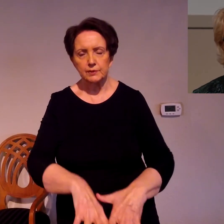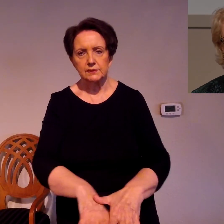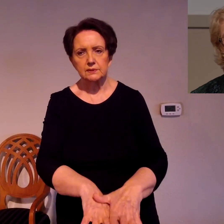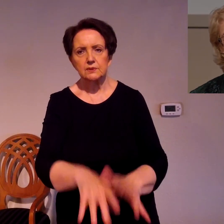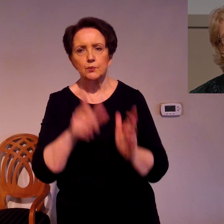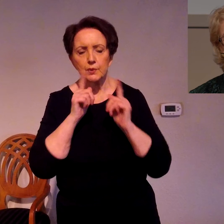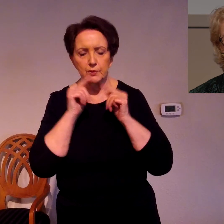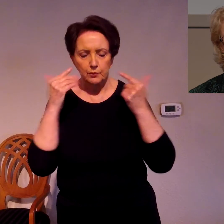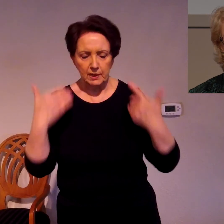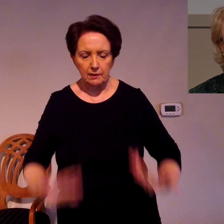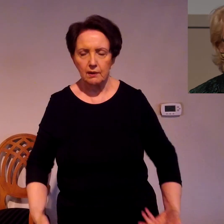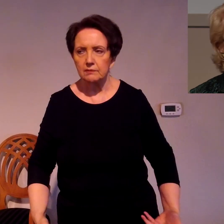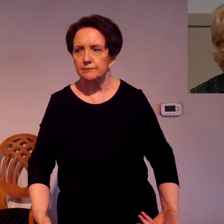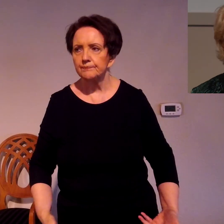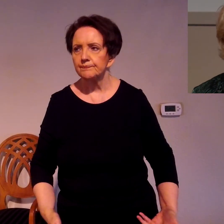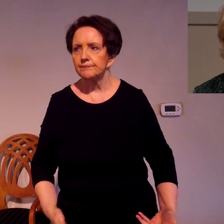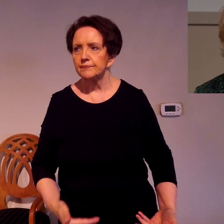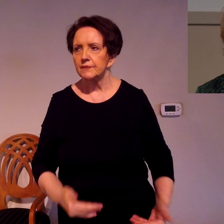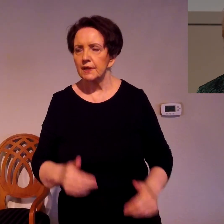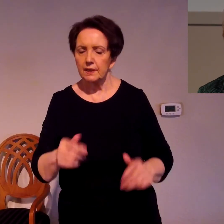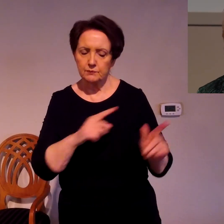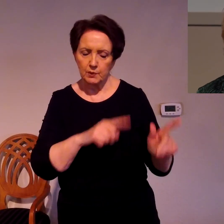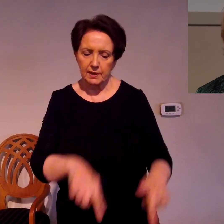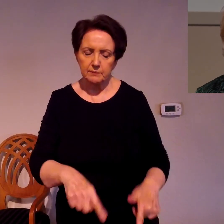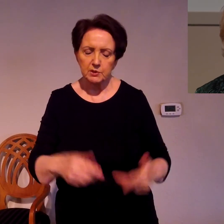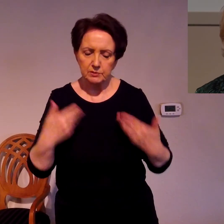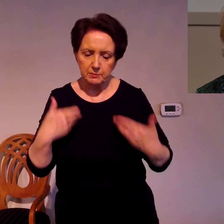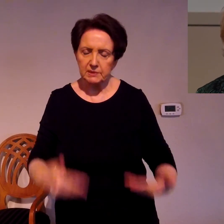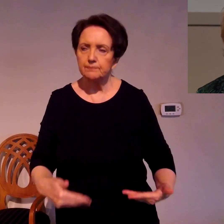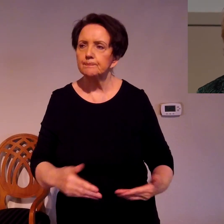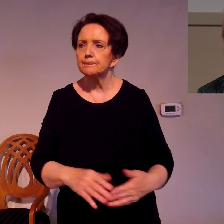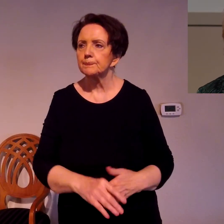are and who we came here to be.